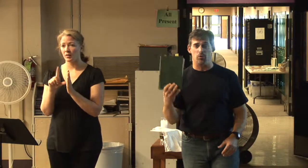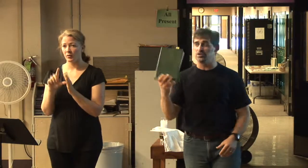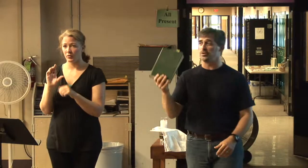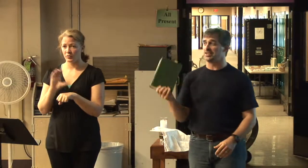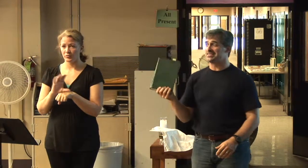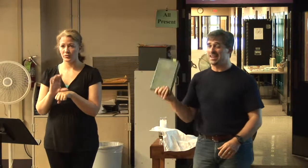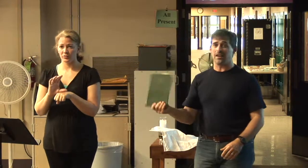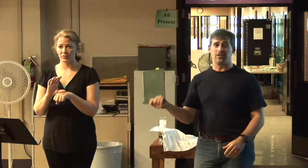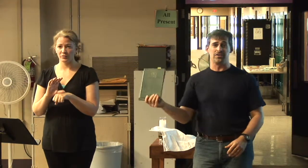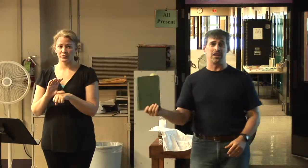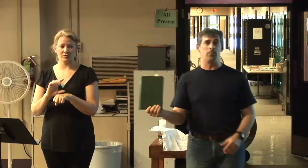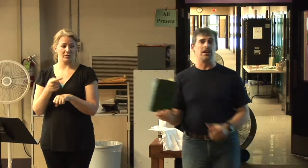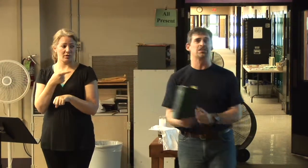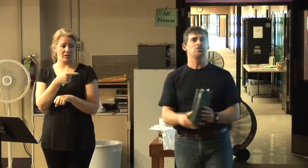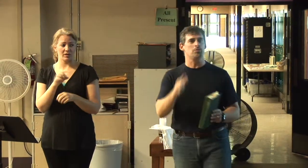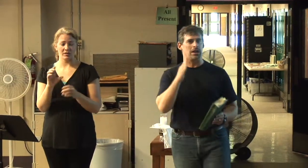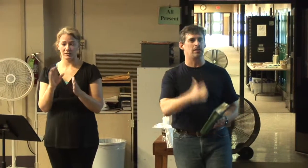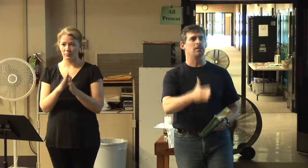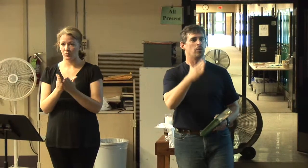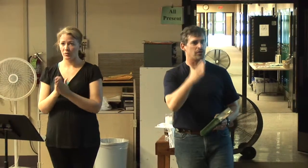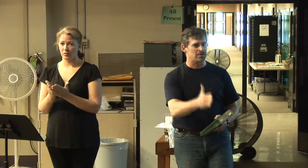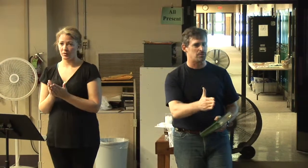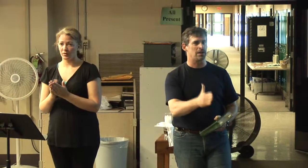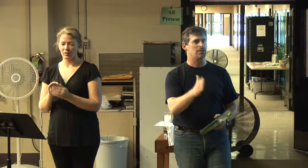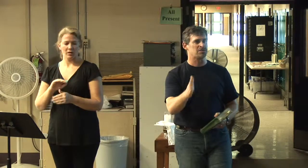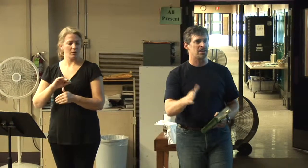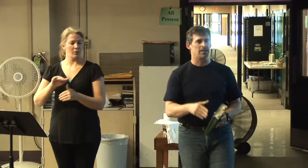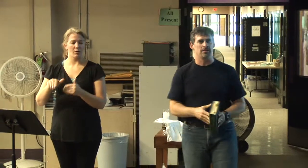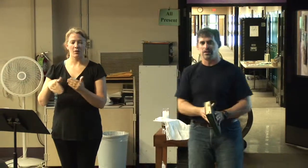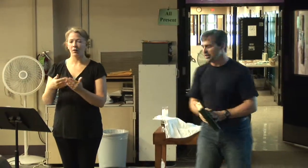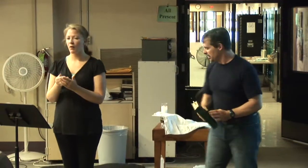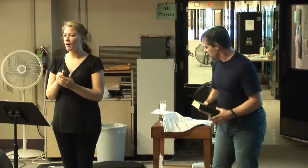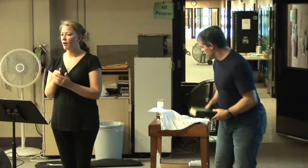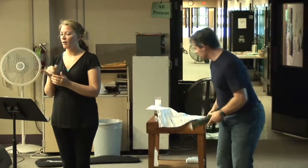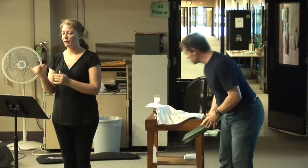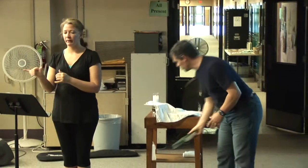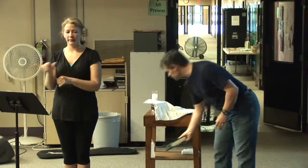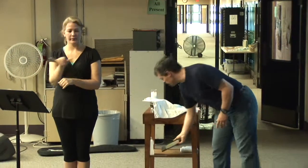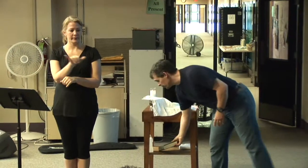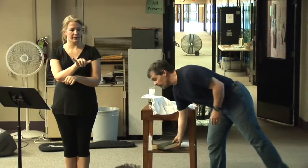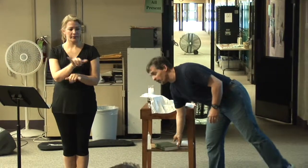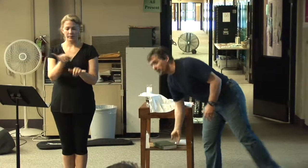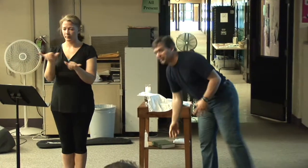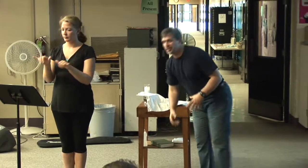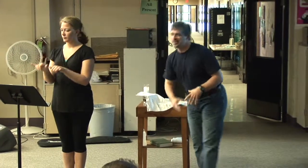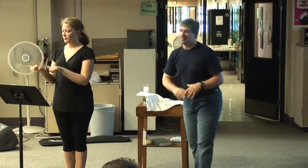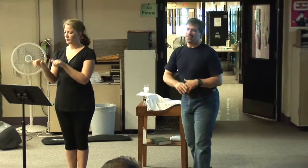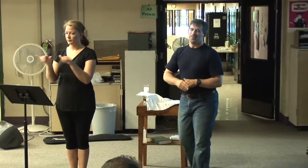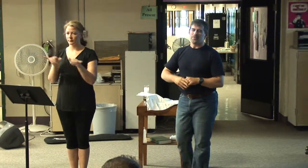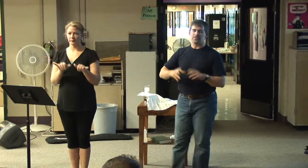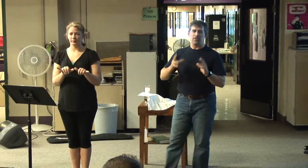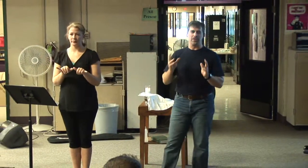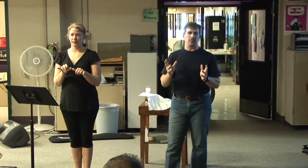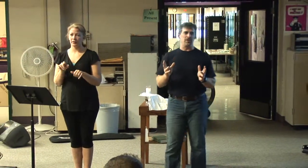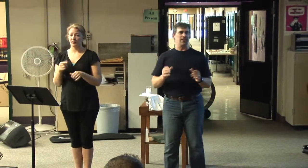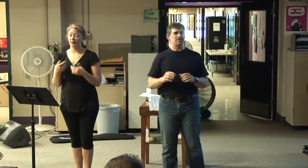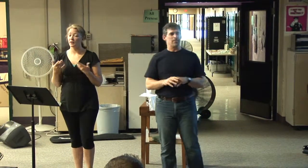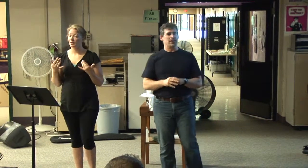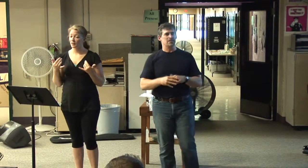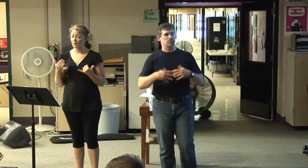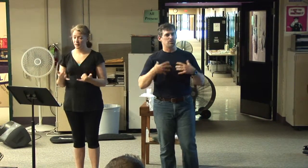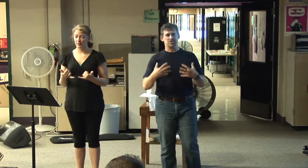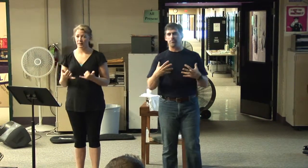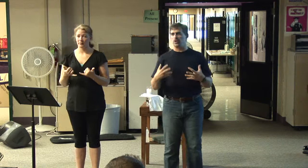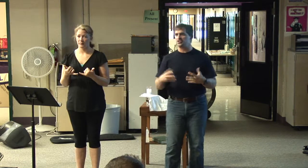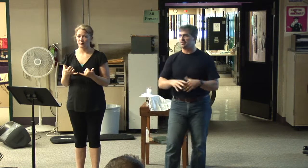book. And worship looked exactly the same way because you knew how to do it. It worked this way and it was set. In this postmodern world, it's a very different thing. And it's